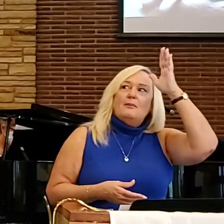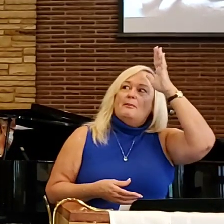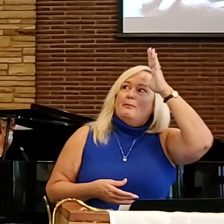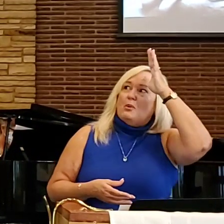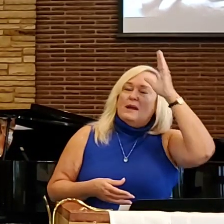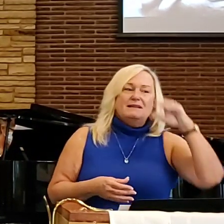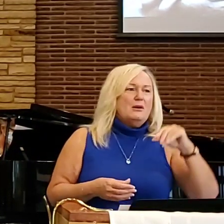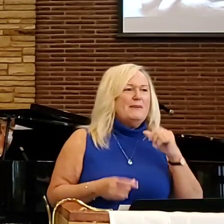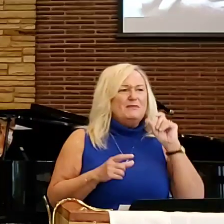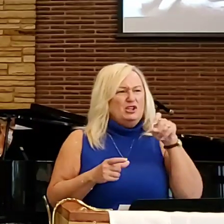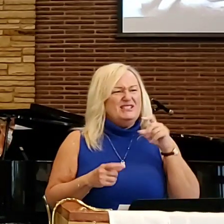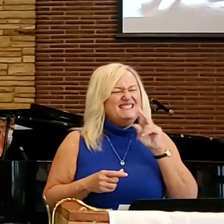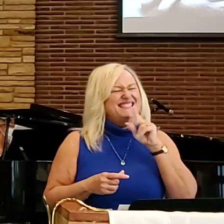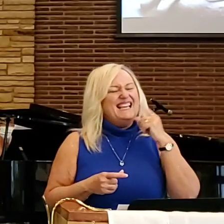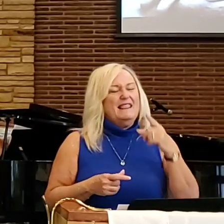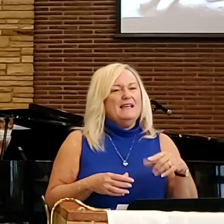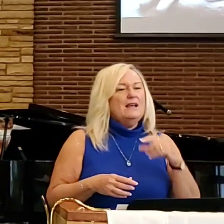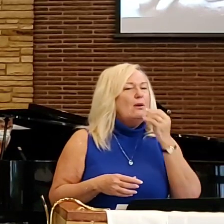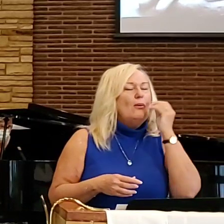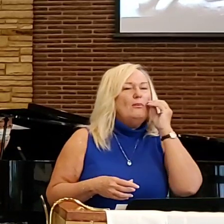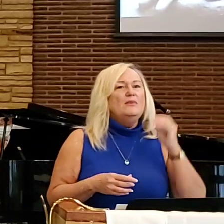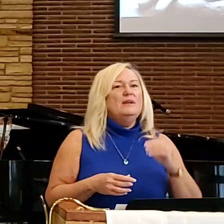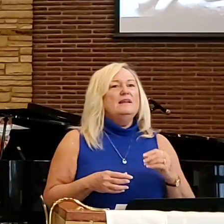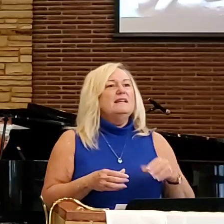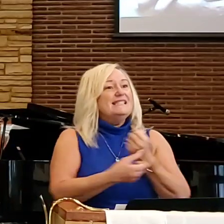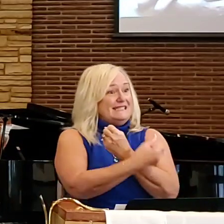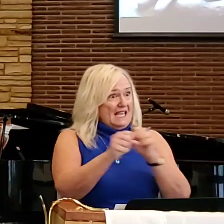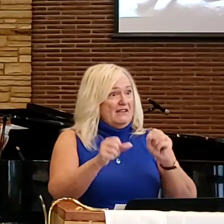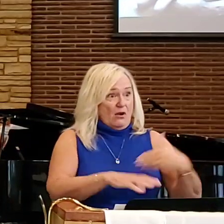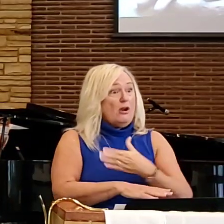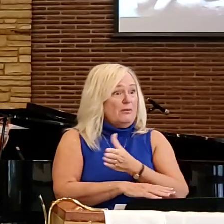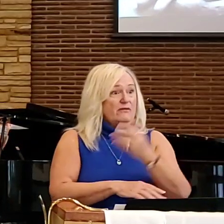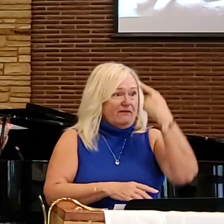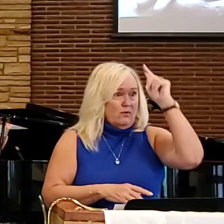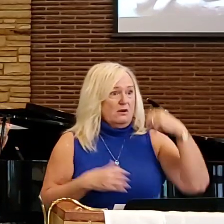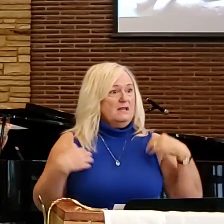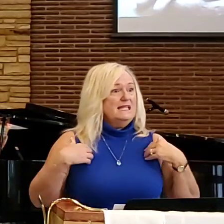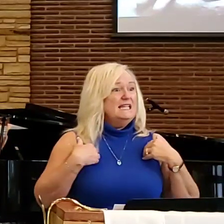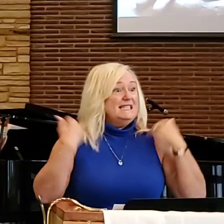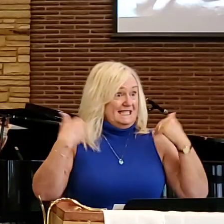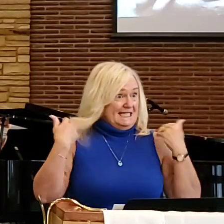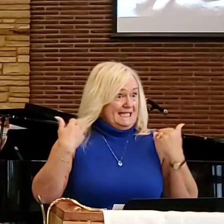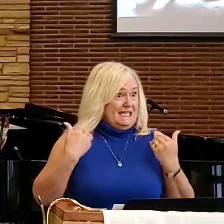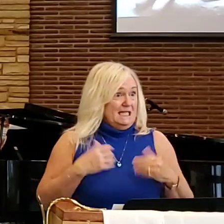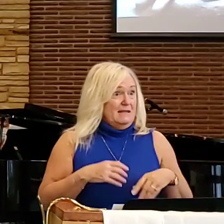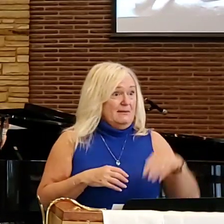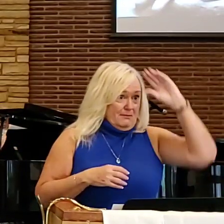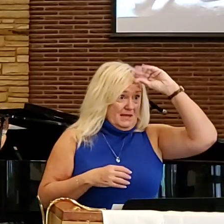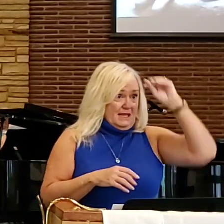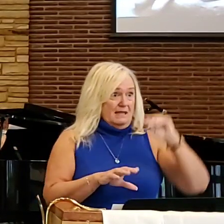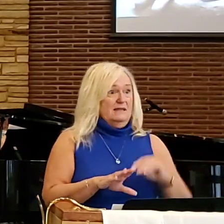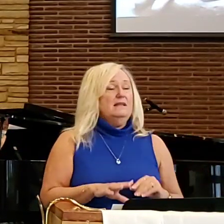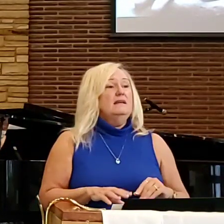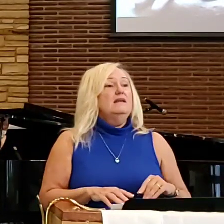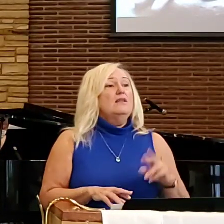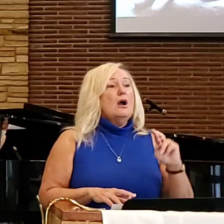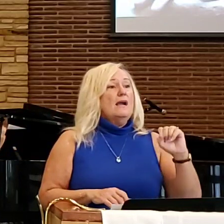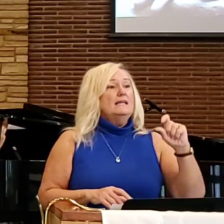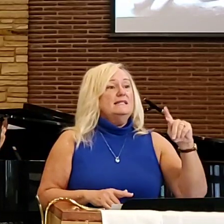time switching. Safe Harbor is a safe harbor for teen young men who are at risk.